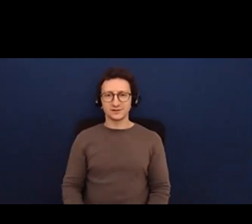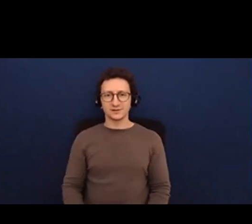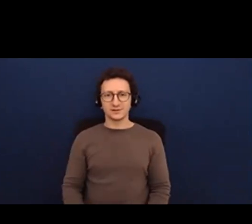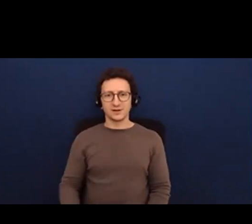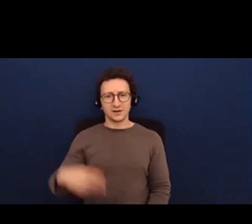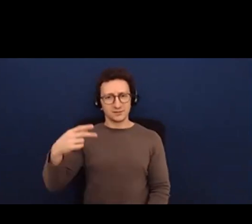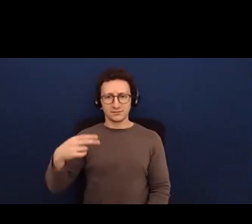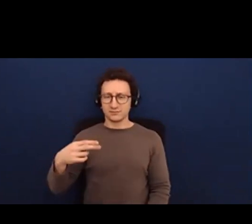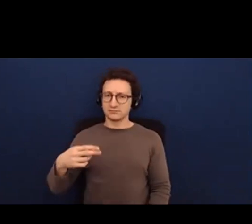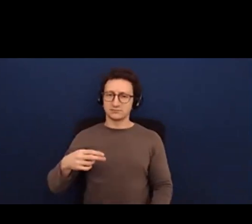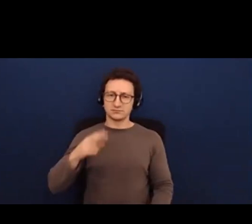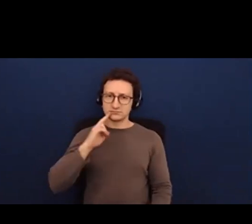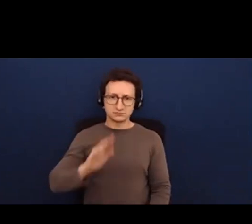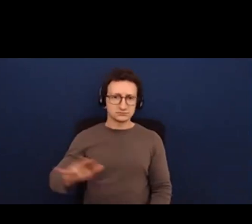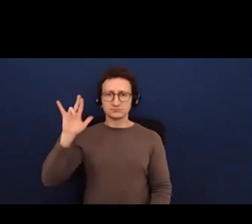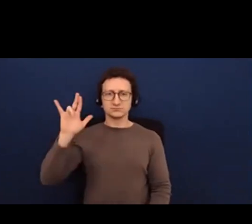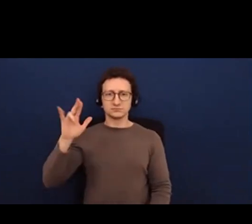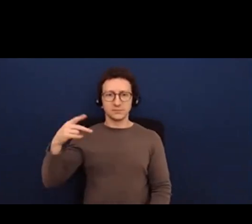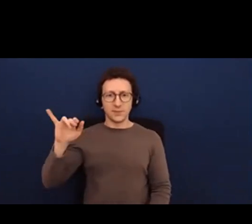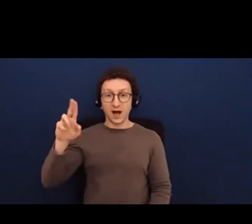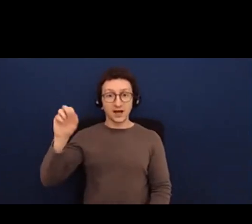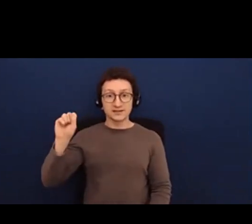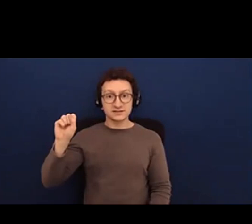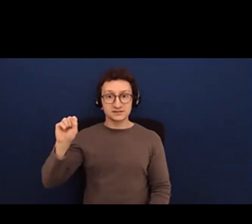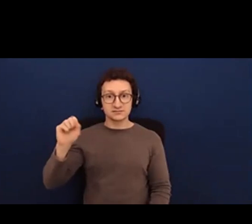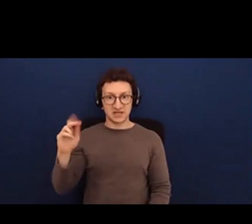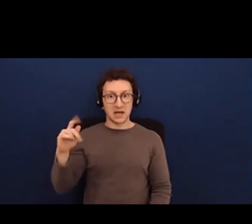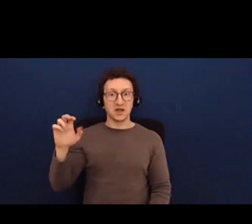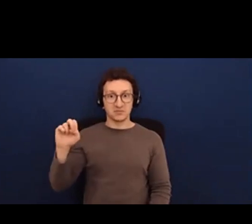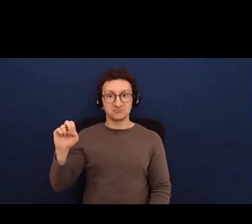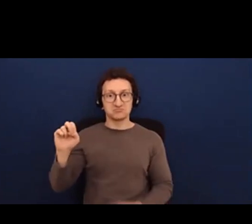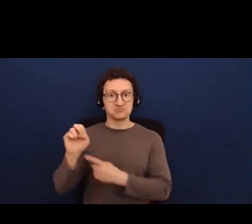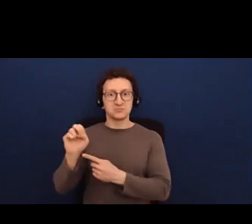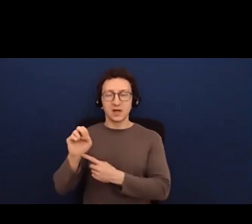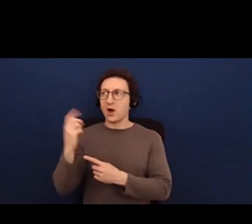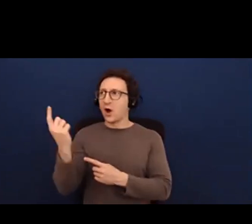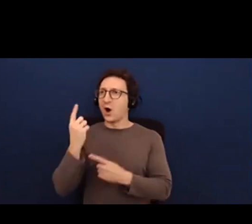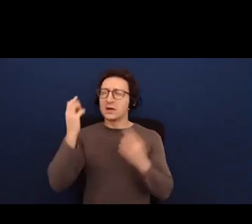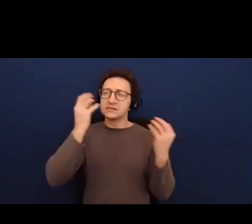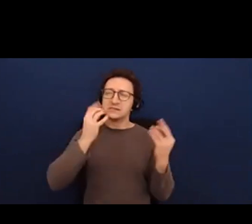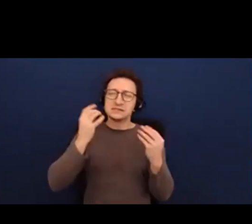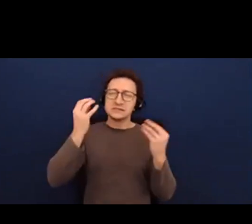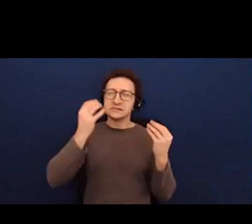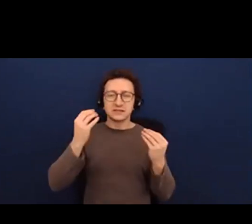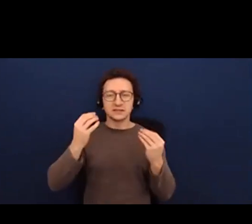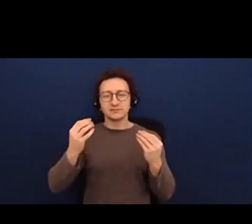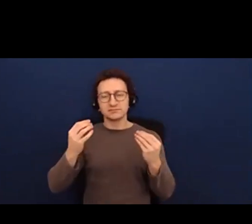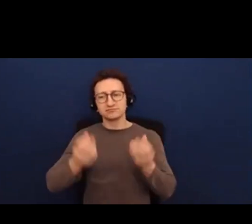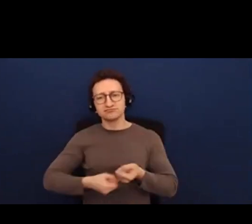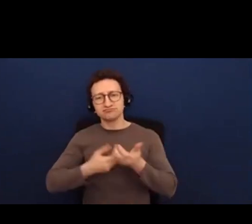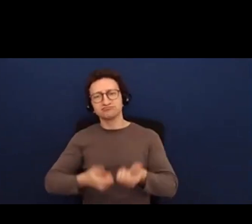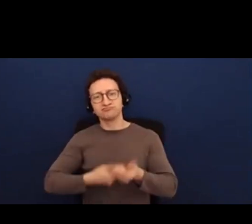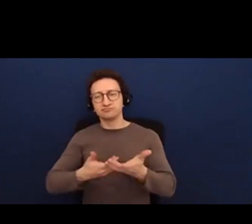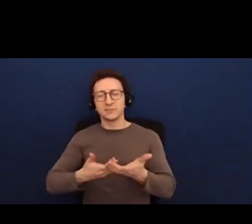pious. And Kaplan thought about God all the time. And he expressed his beliefs about God in terms